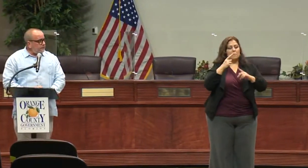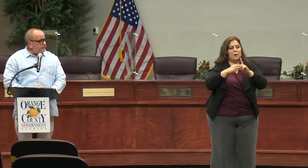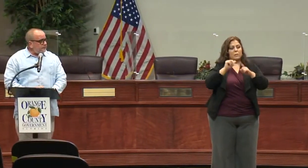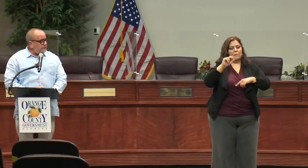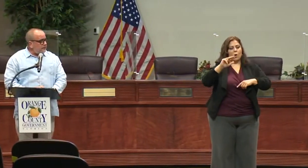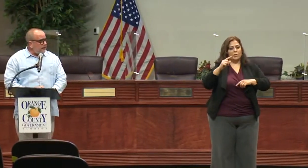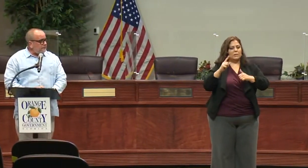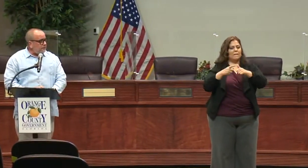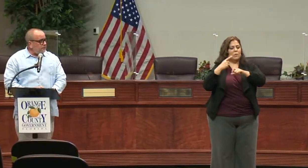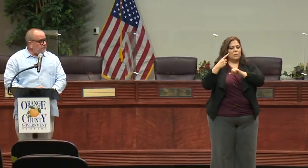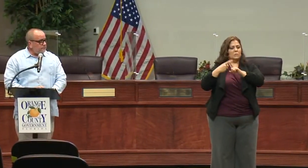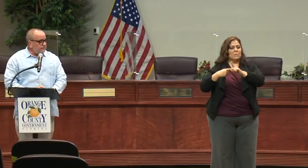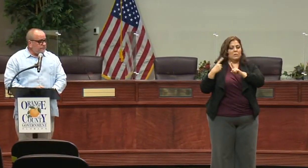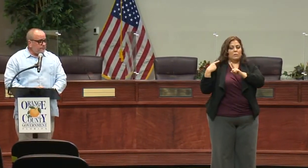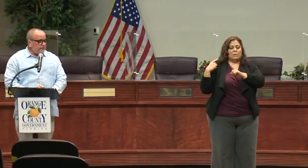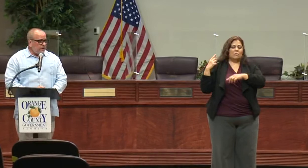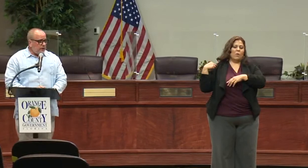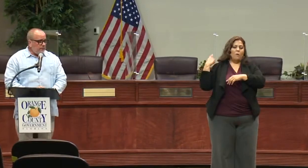an increase in the last year.